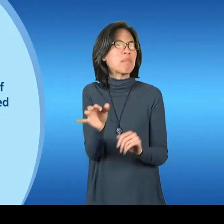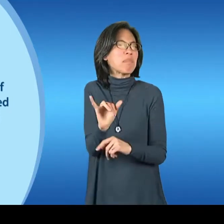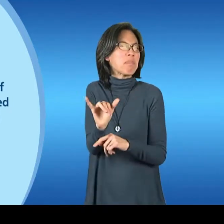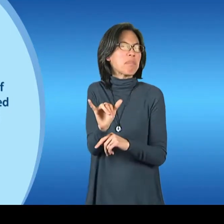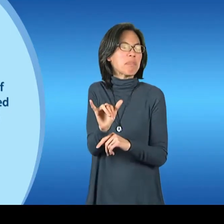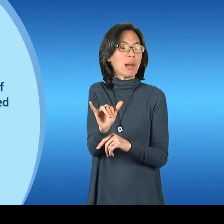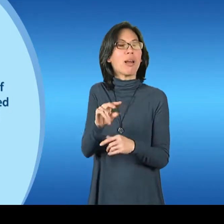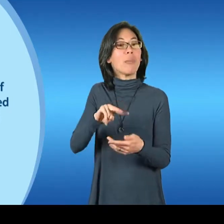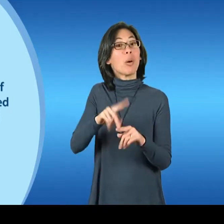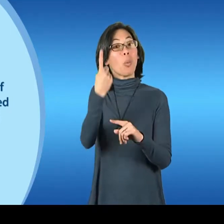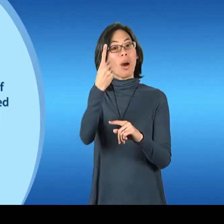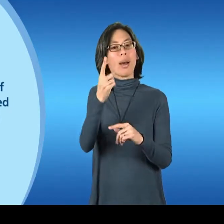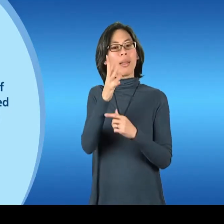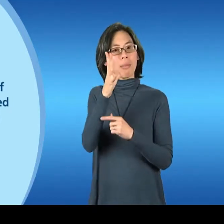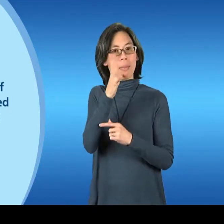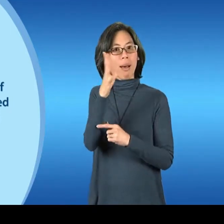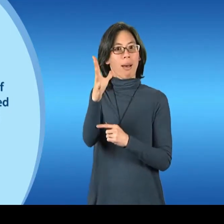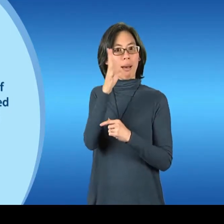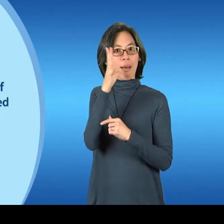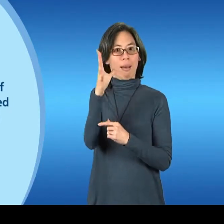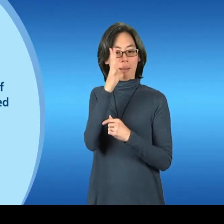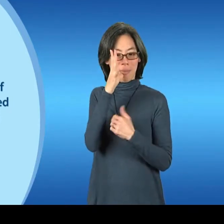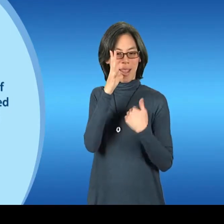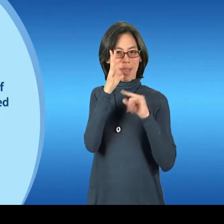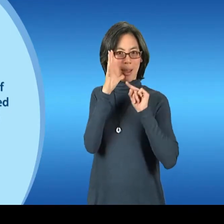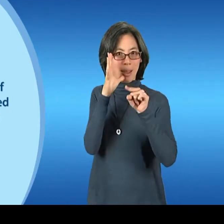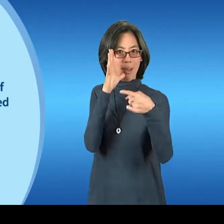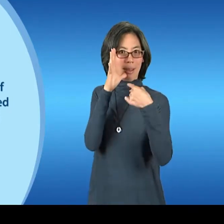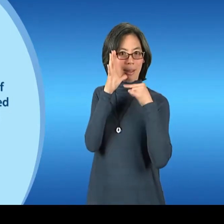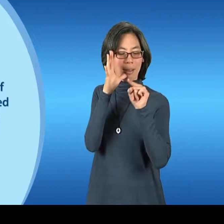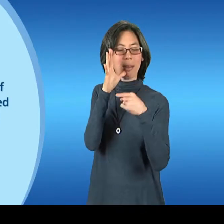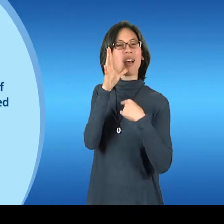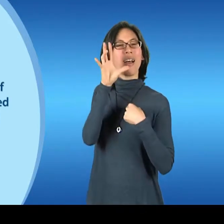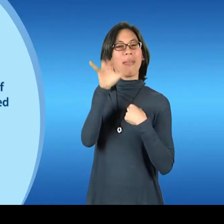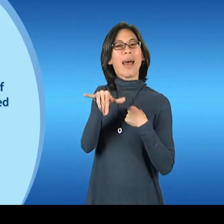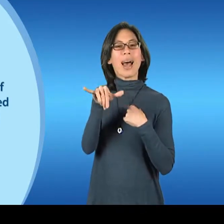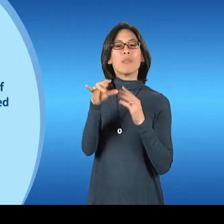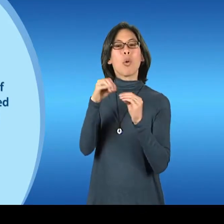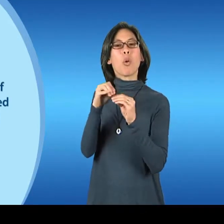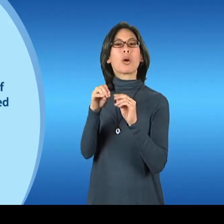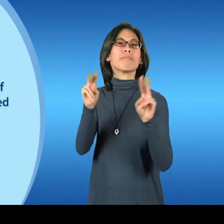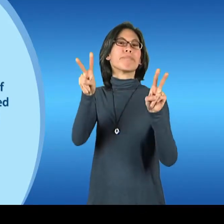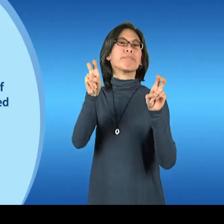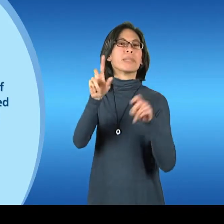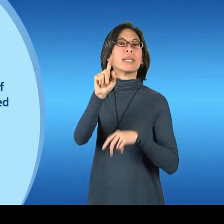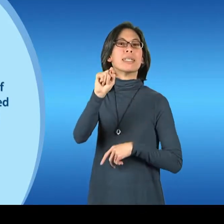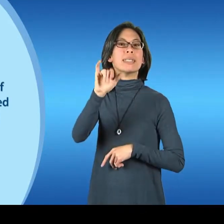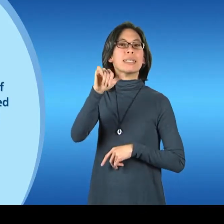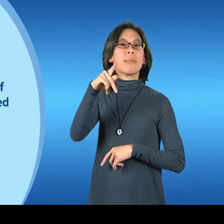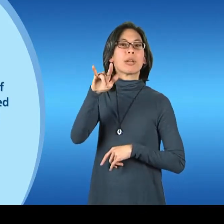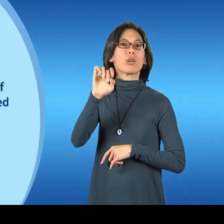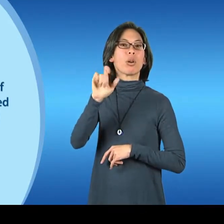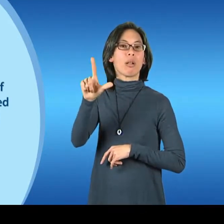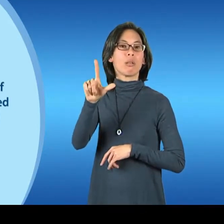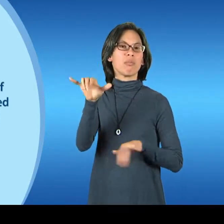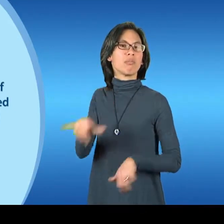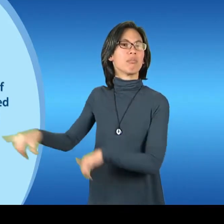The meaning is approximately the same. However, mother has a hand movement, which is more typical of signs in